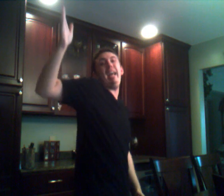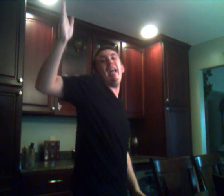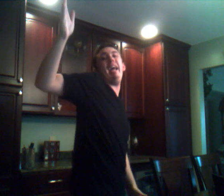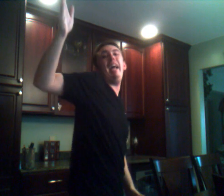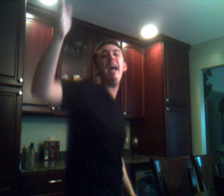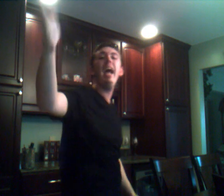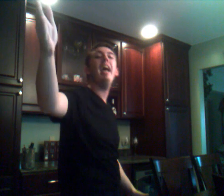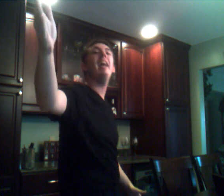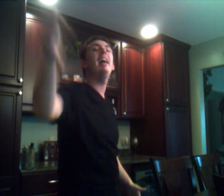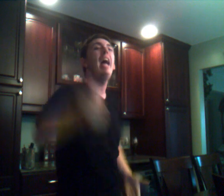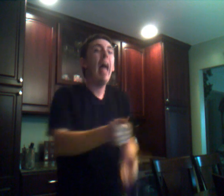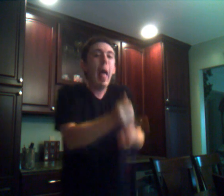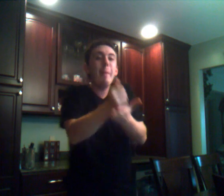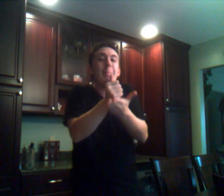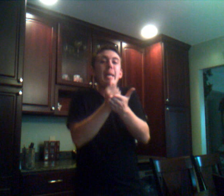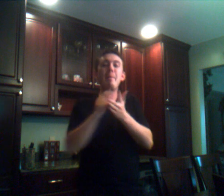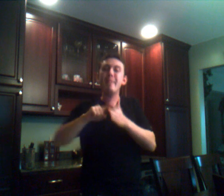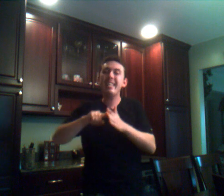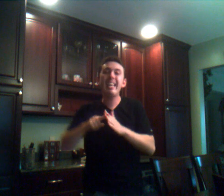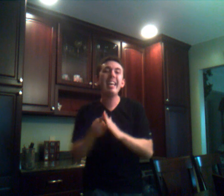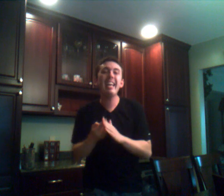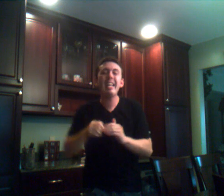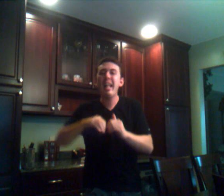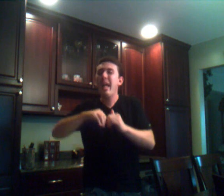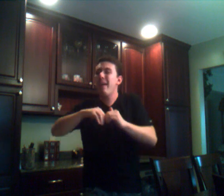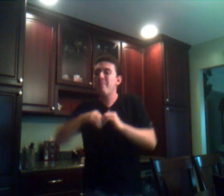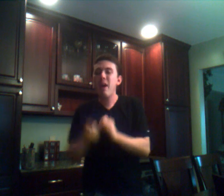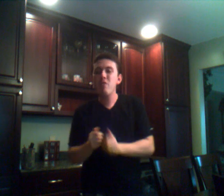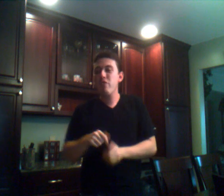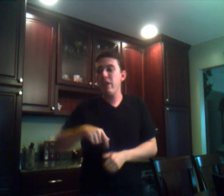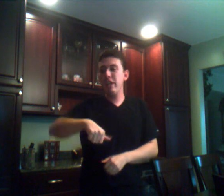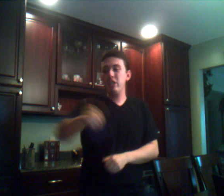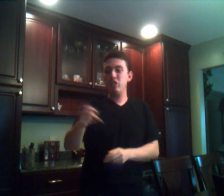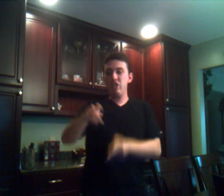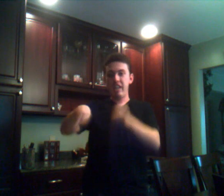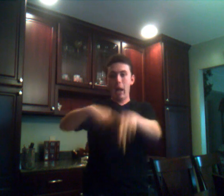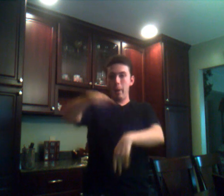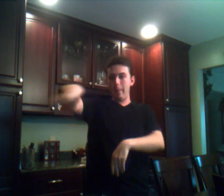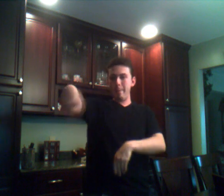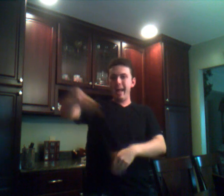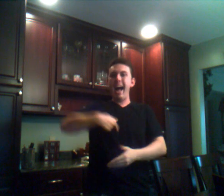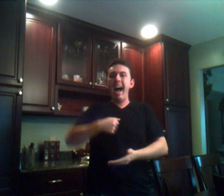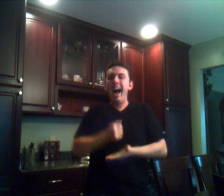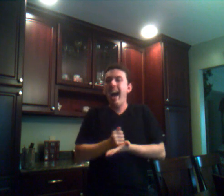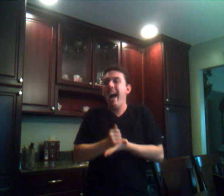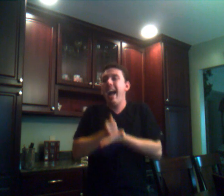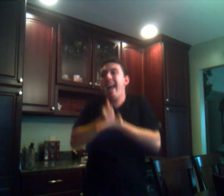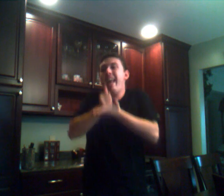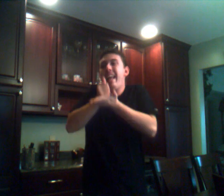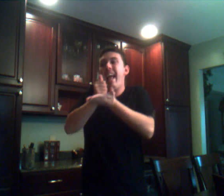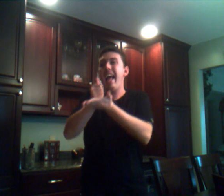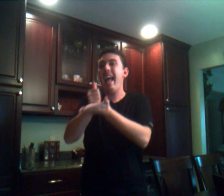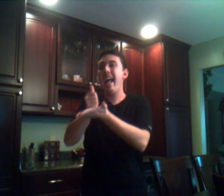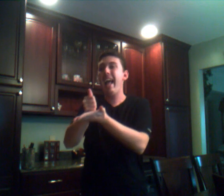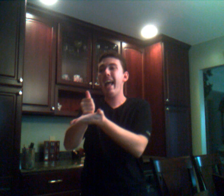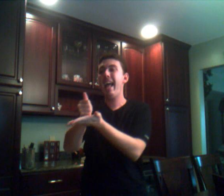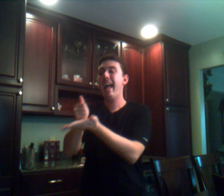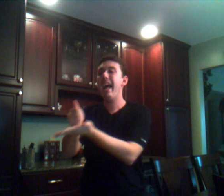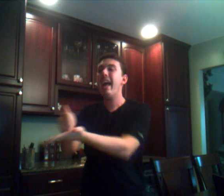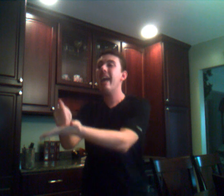Help me begin Help By reaching out my hands